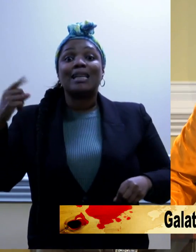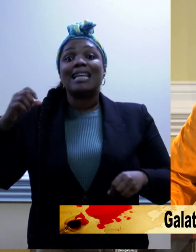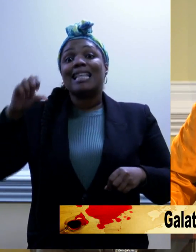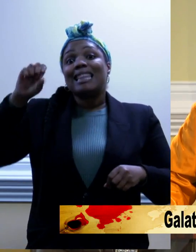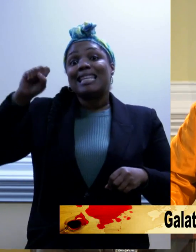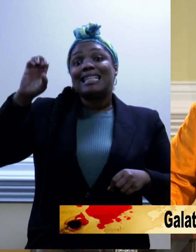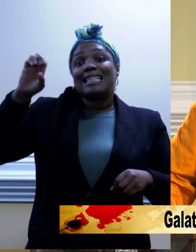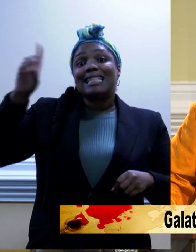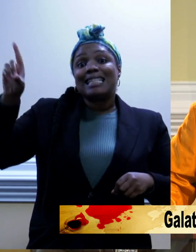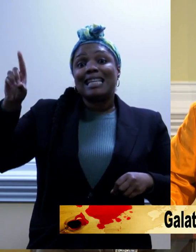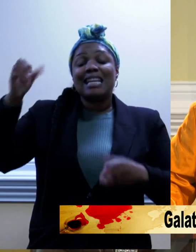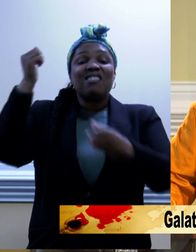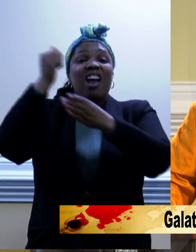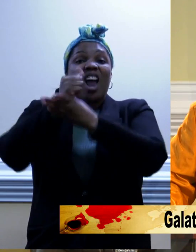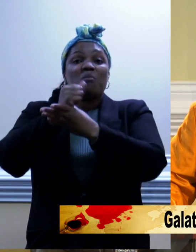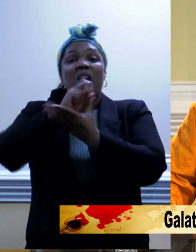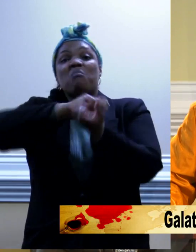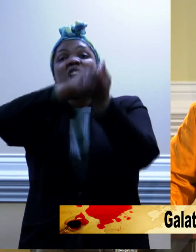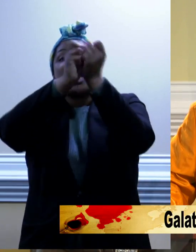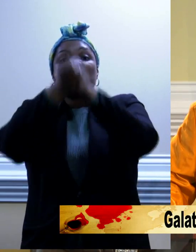could change.